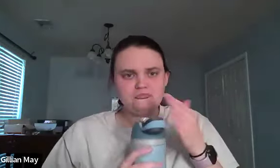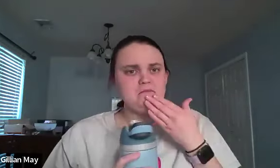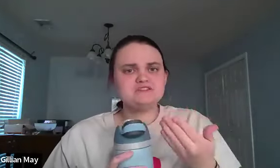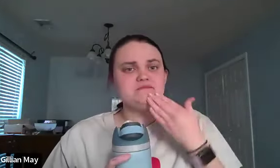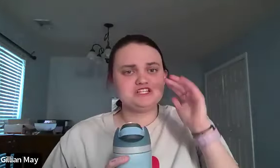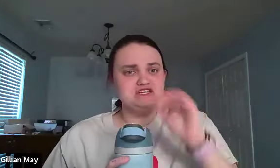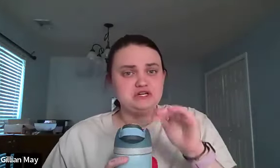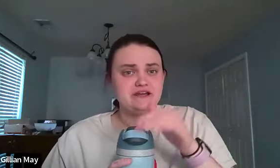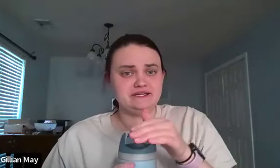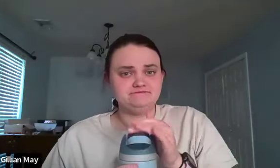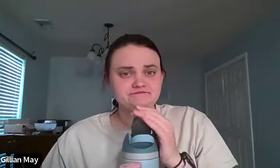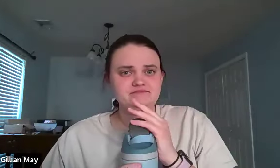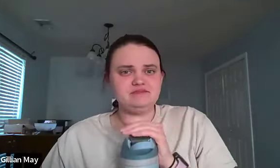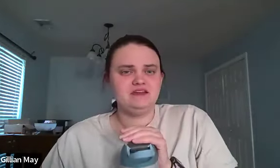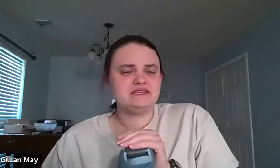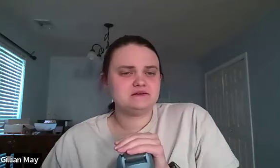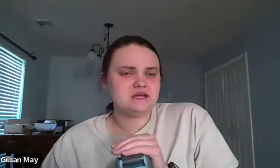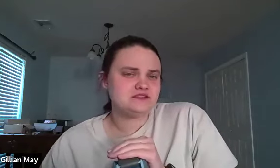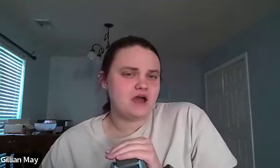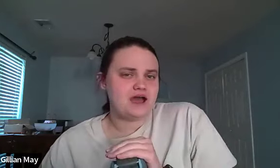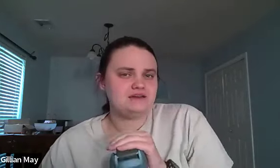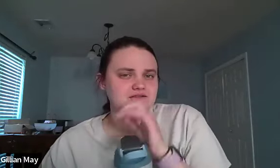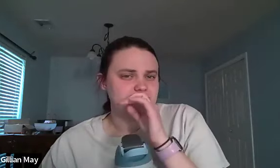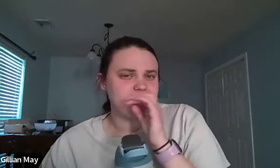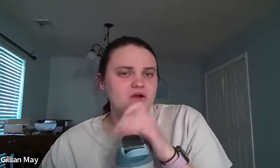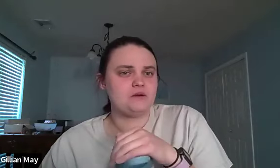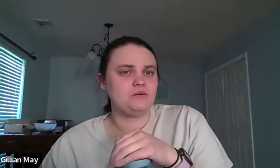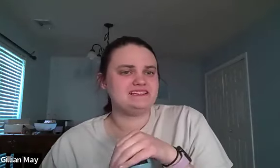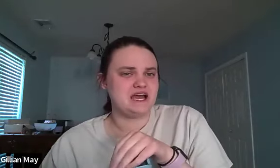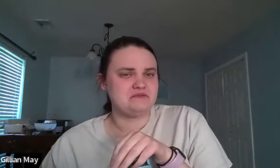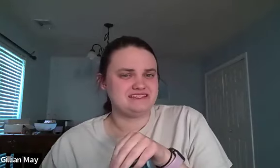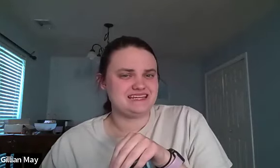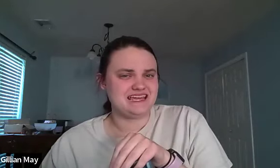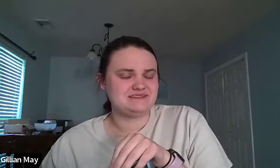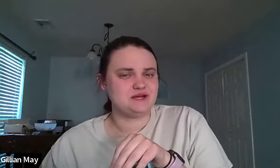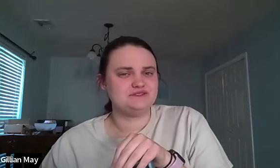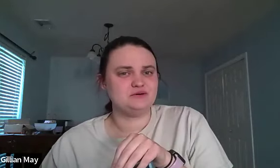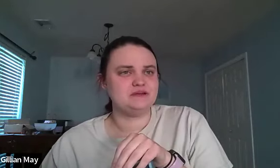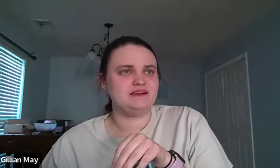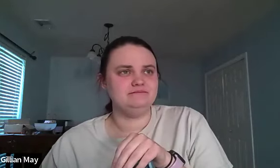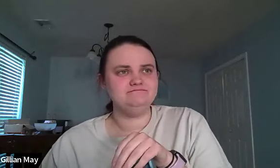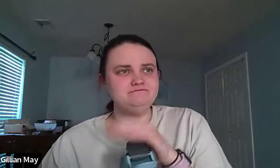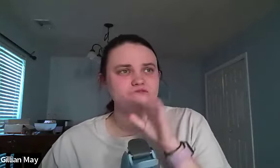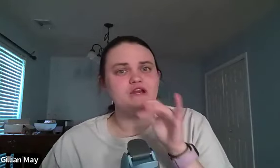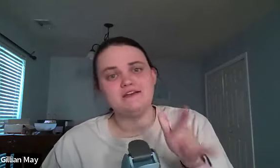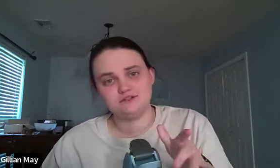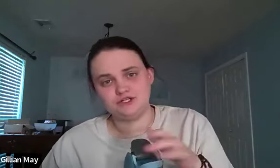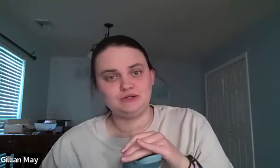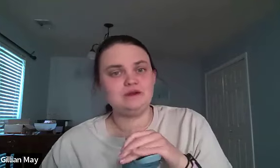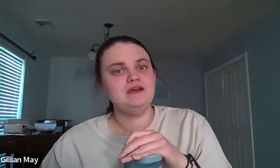Most of the time I just say good night. And then sometimes they'll add, depending on what time of the day, sometimes they'll be like good afternoon